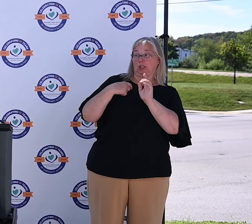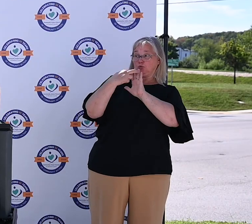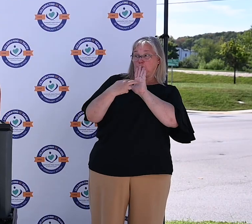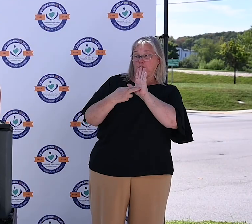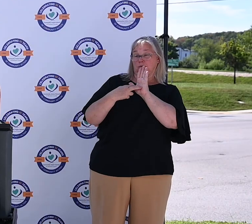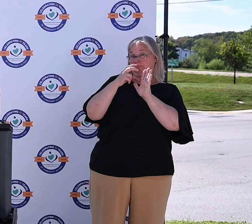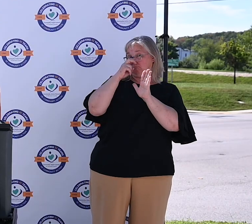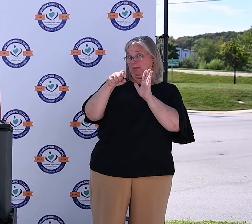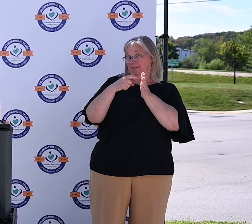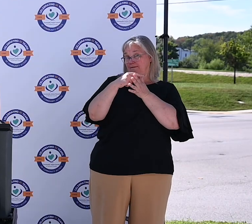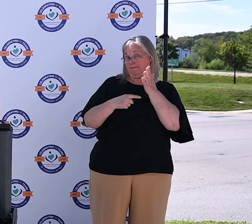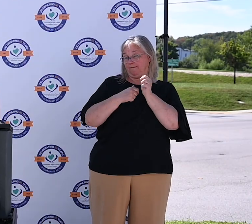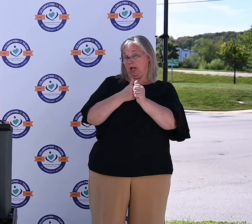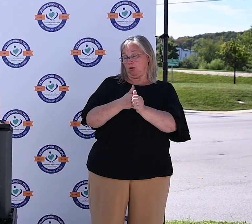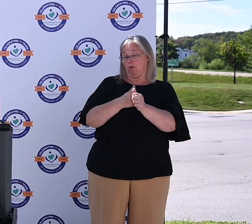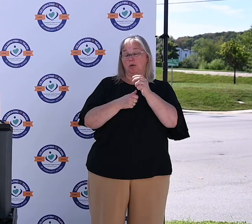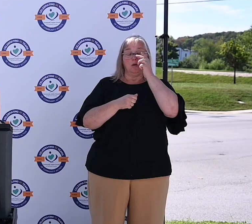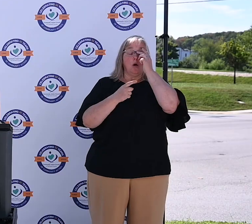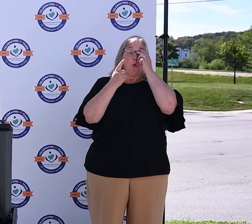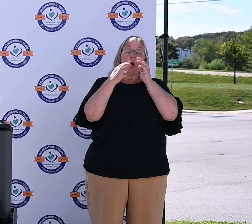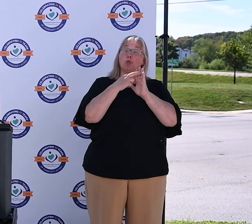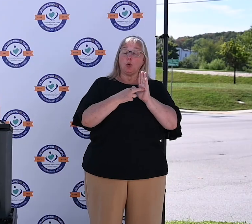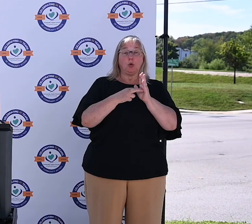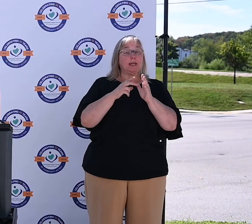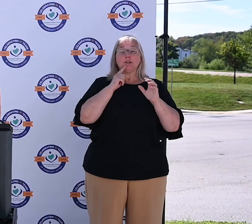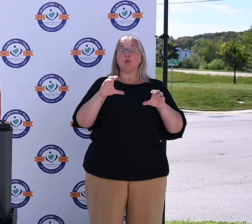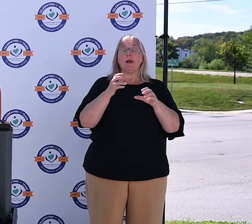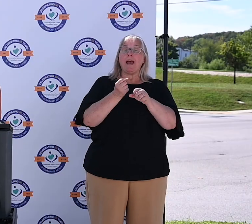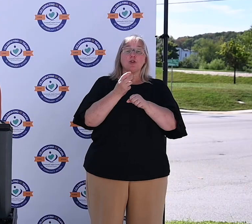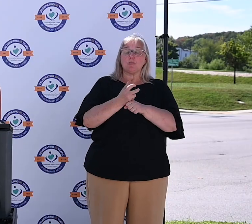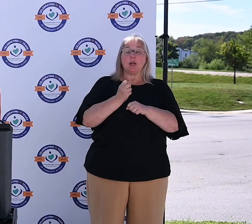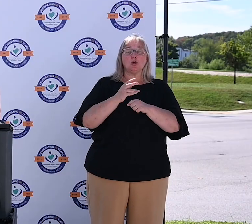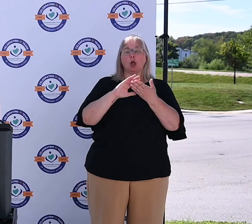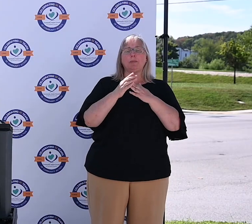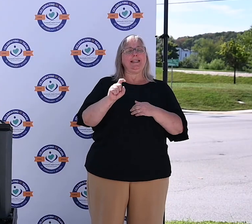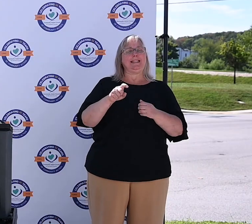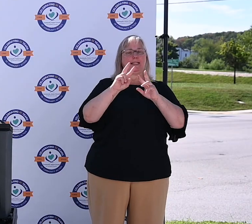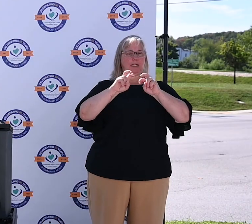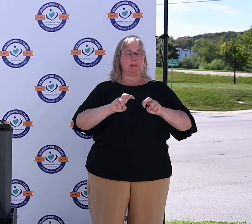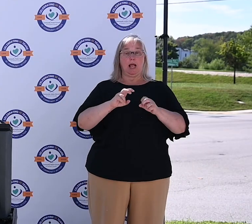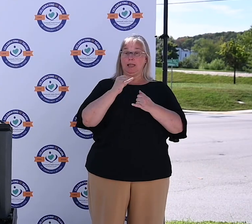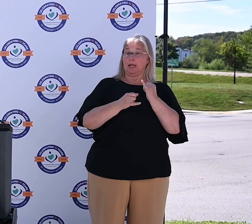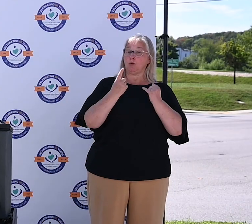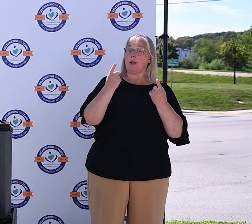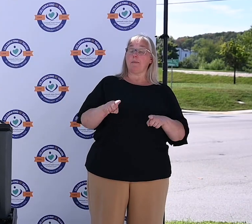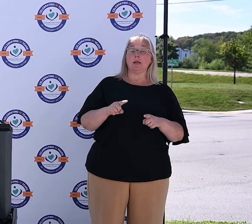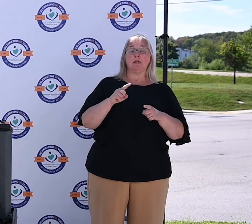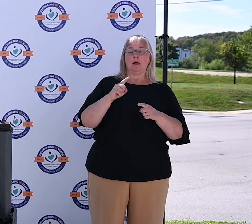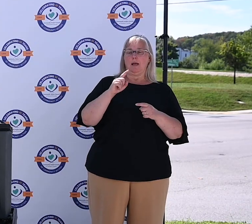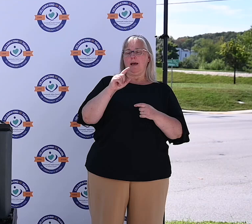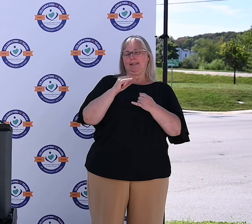one of those rules is to conduct every 3 years a community needs assessment. Our last one was done at